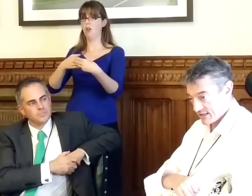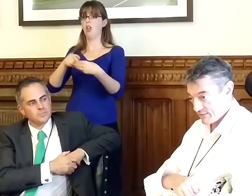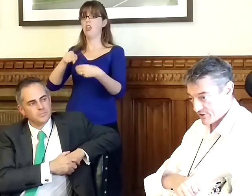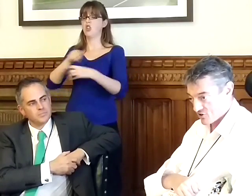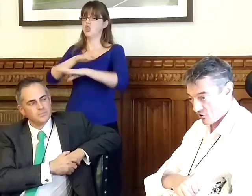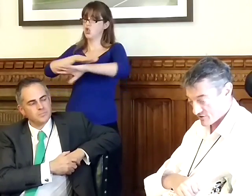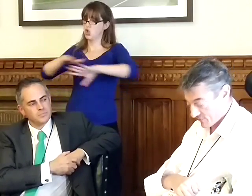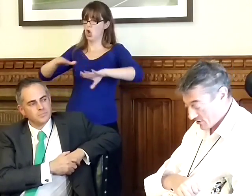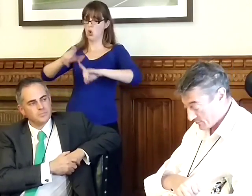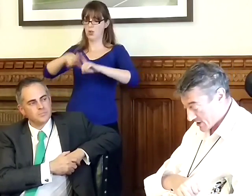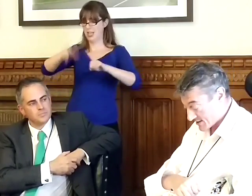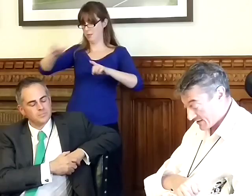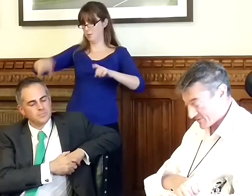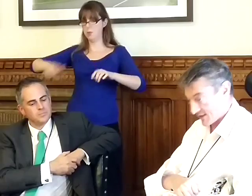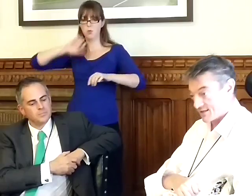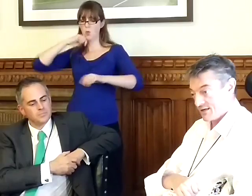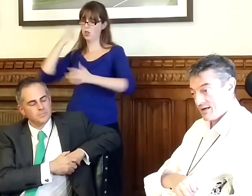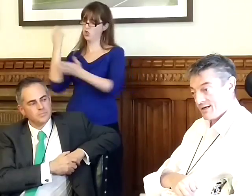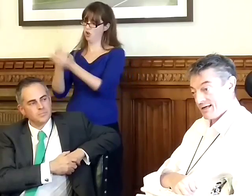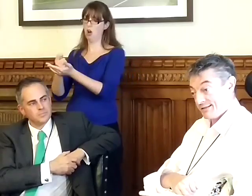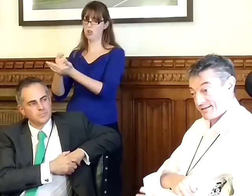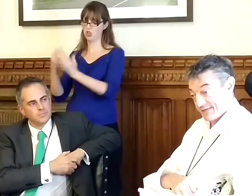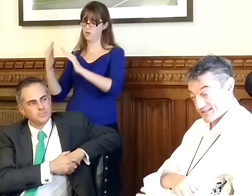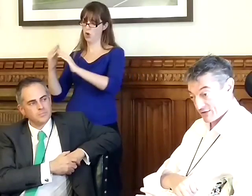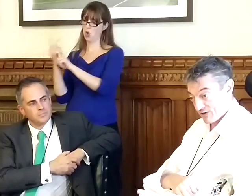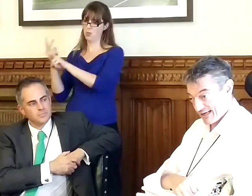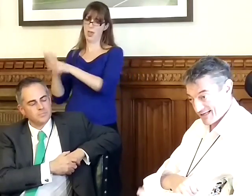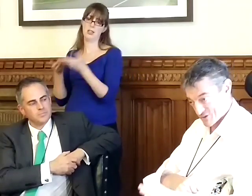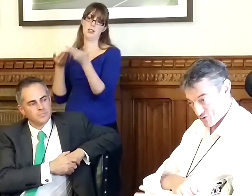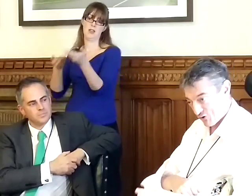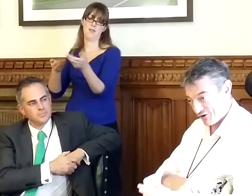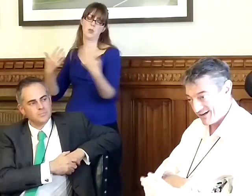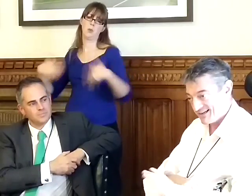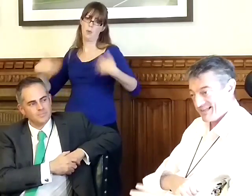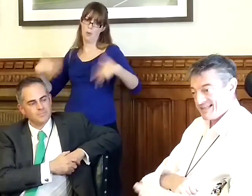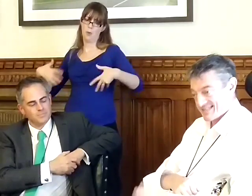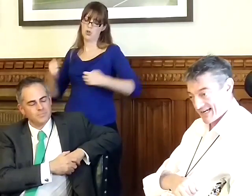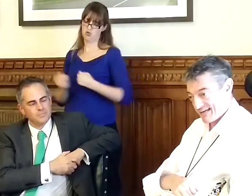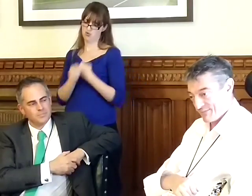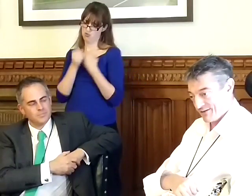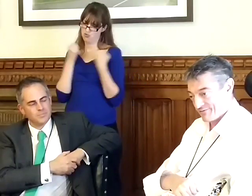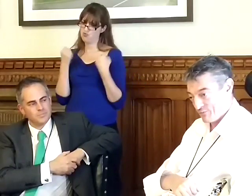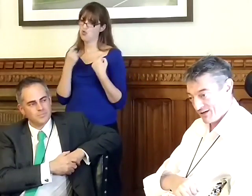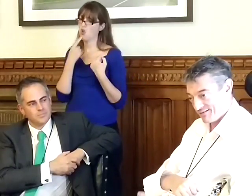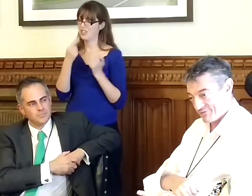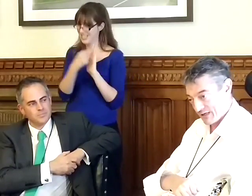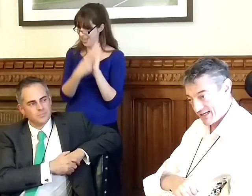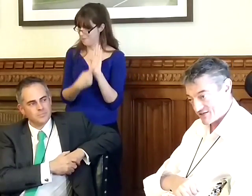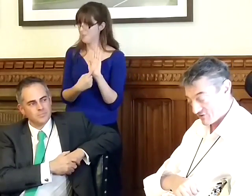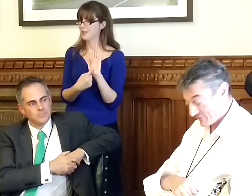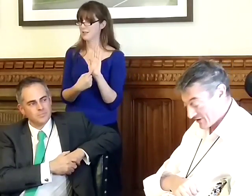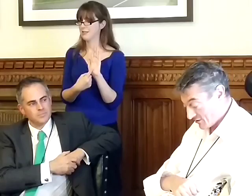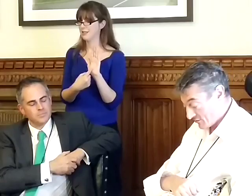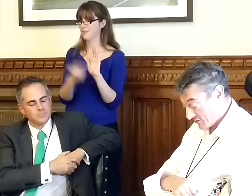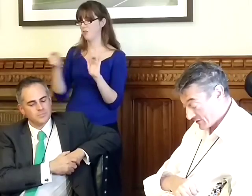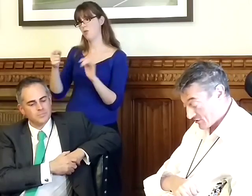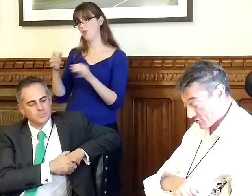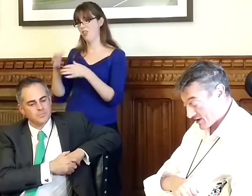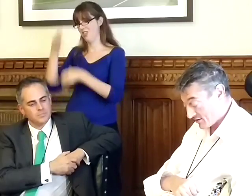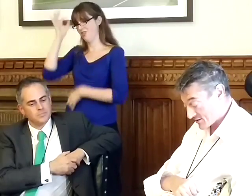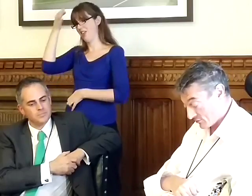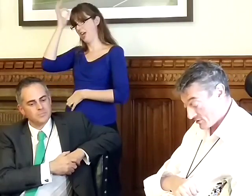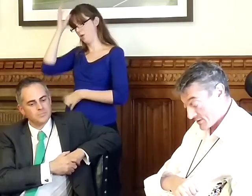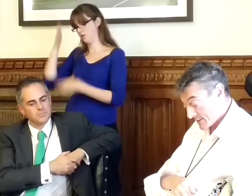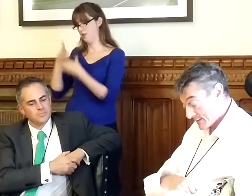no disabled person is going to be charged for home care services. And that's a really strong statement from a leader